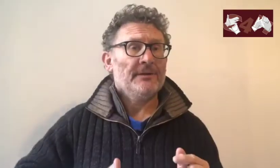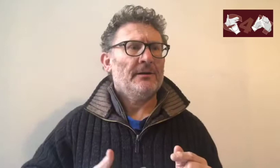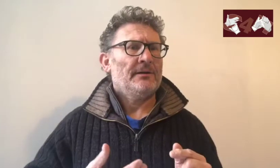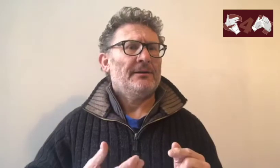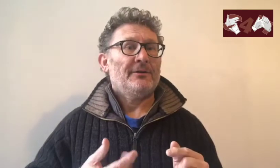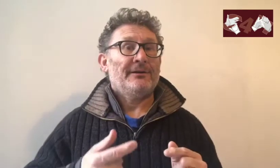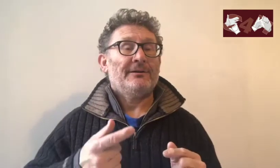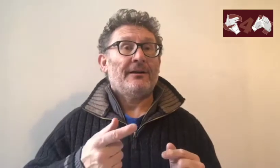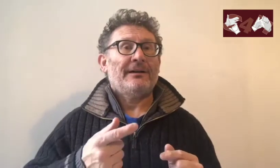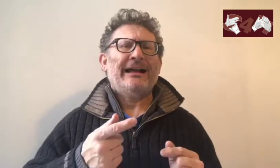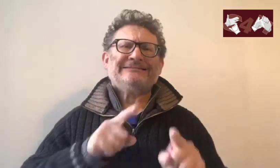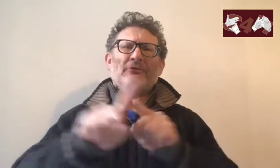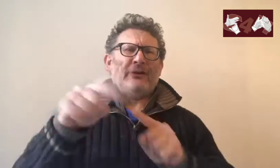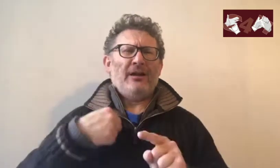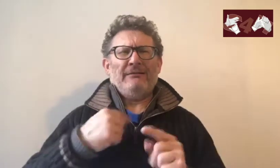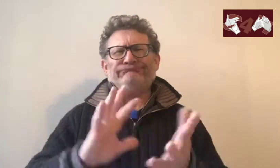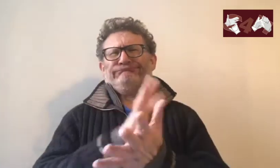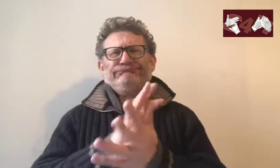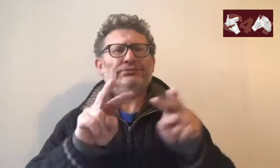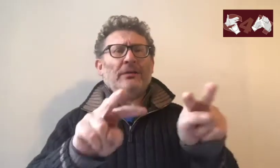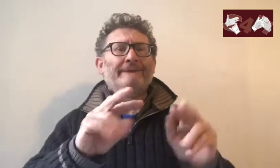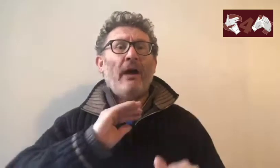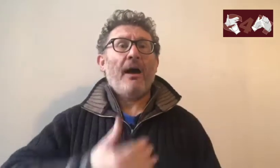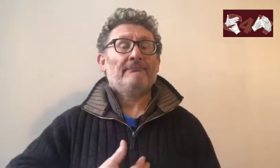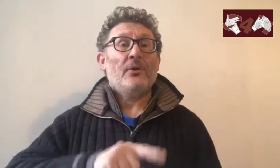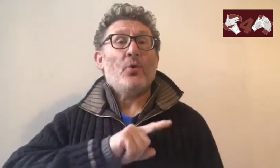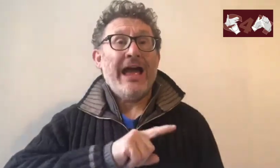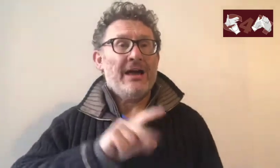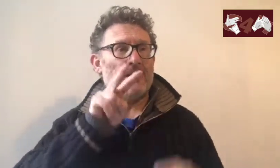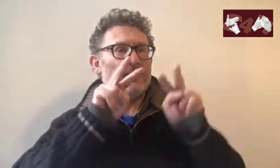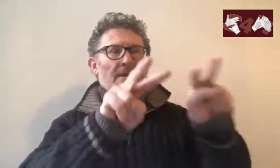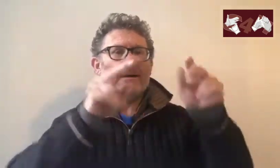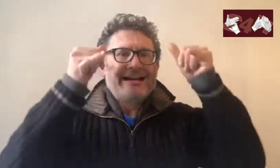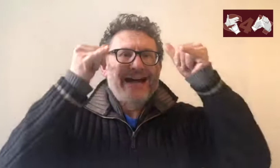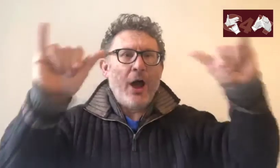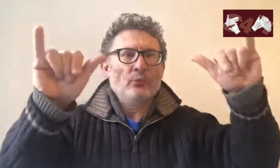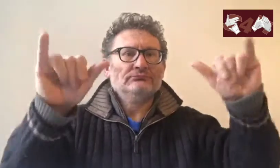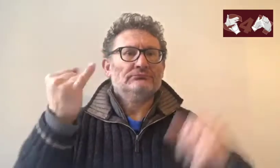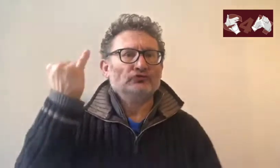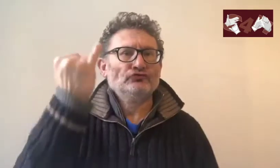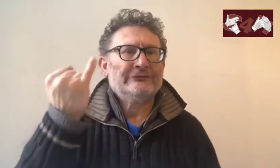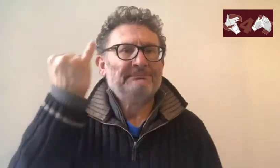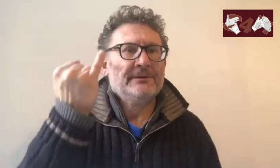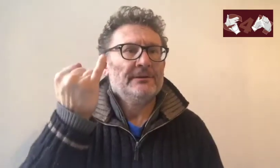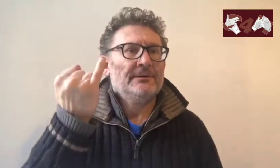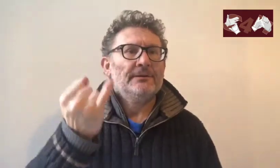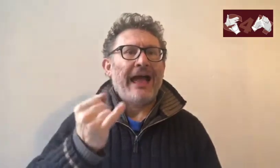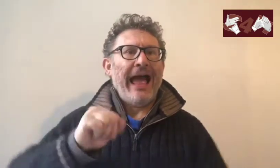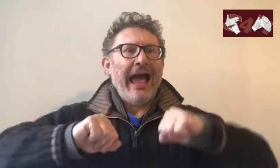warehouses, wherever that might be, to farms. I mean, especially farms. I love being able to see wildlife there,